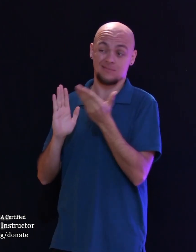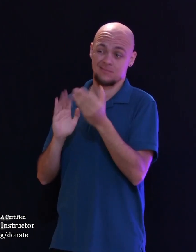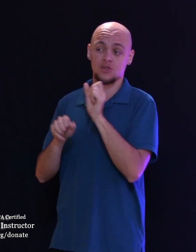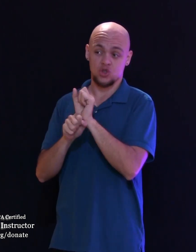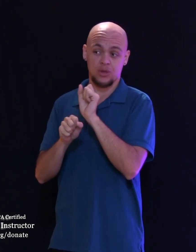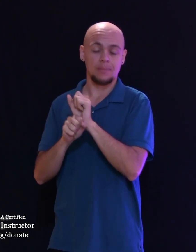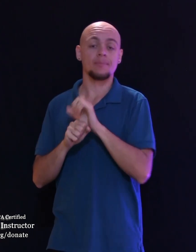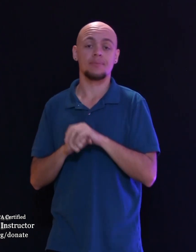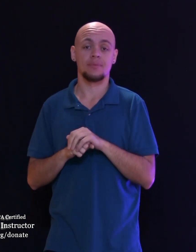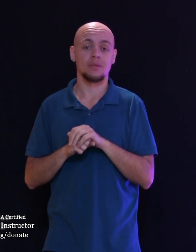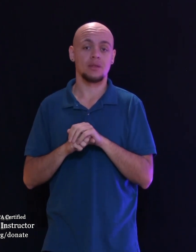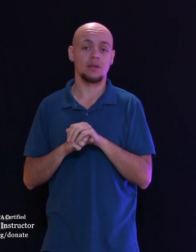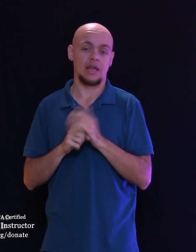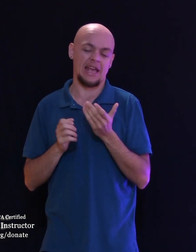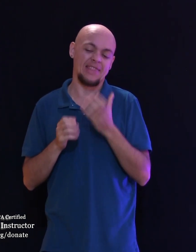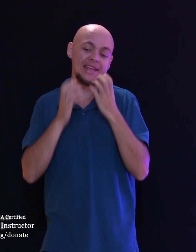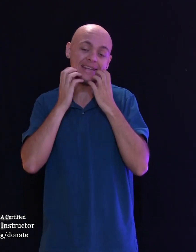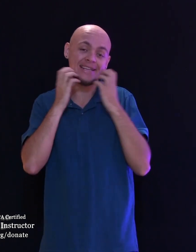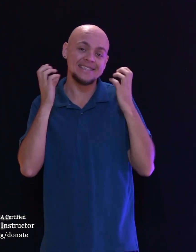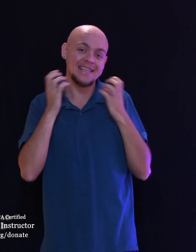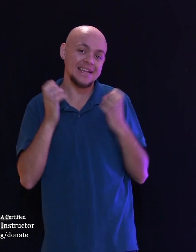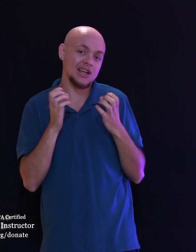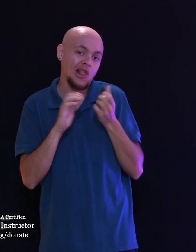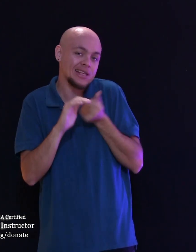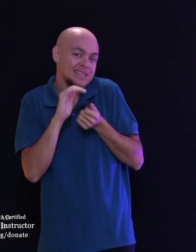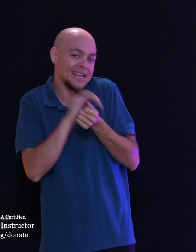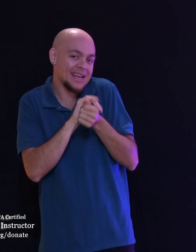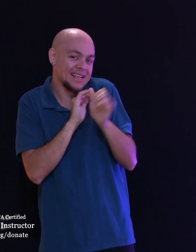job when he's not sneaking Santa Claus in.